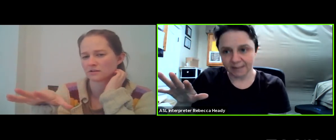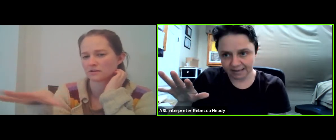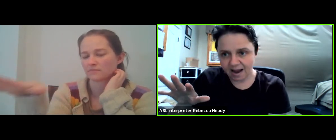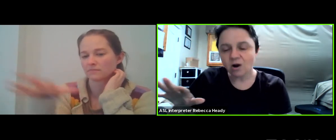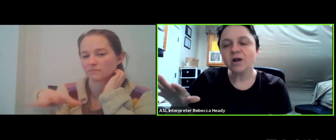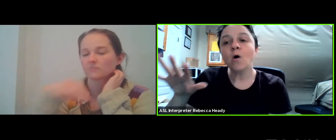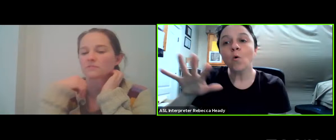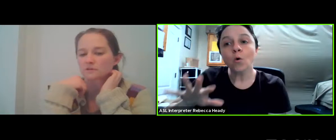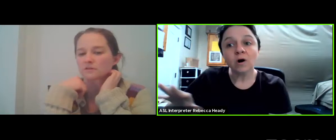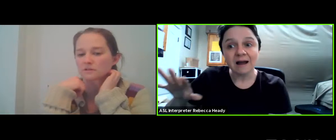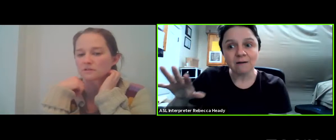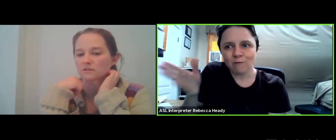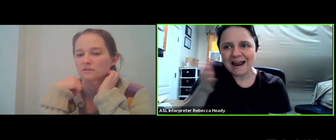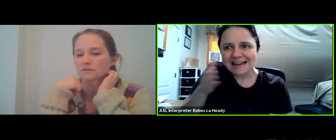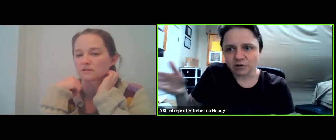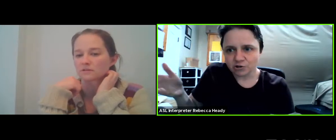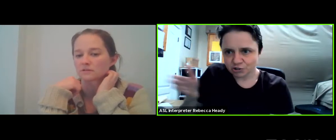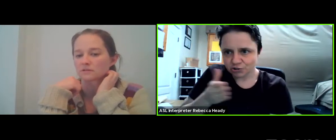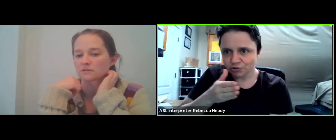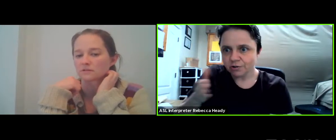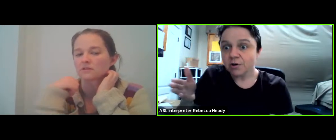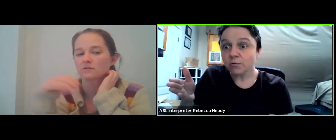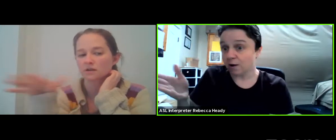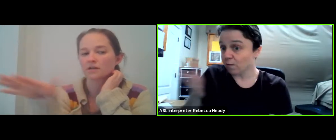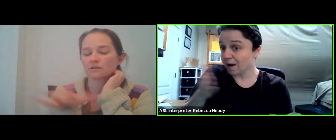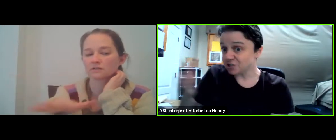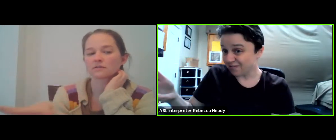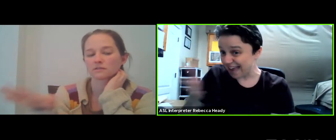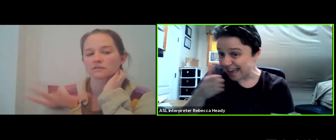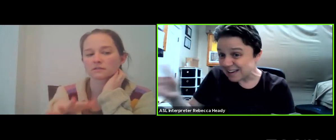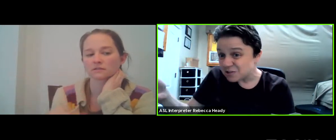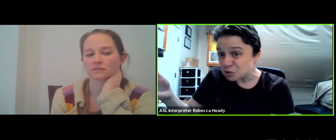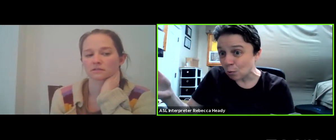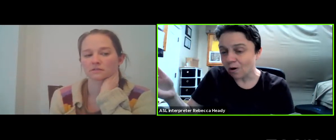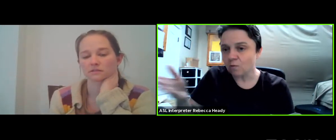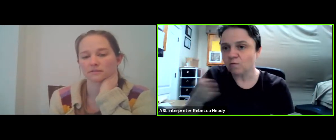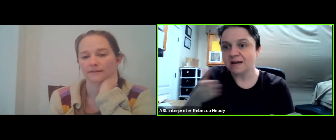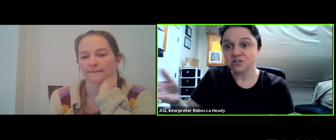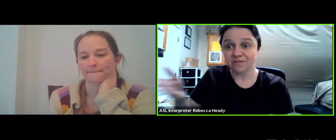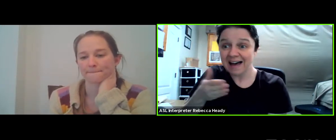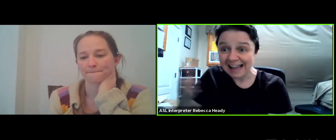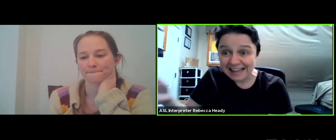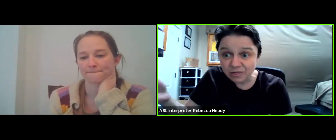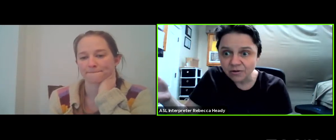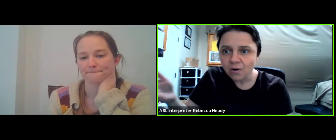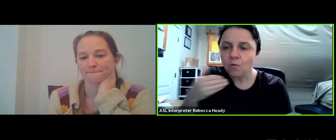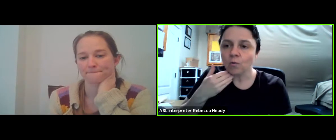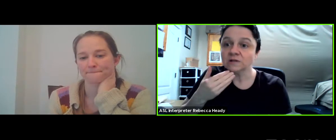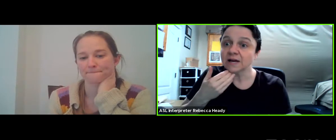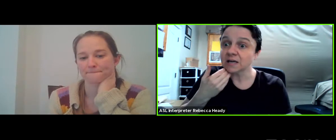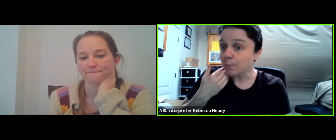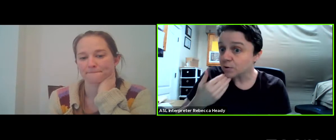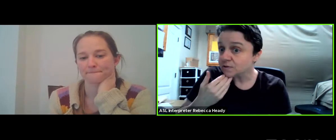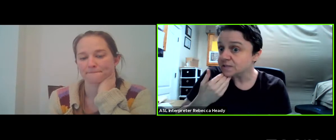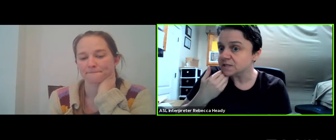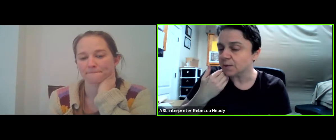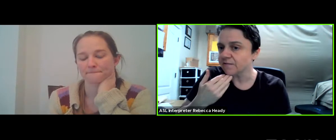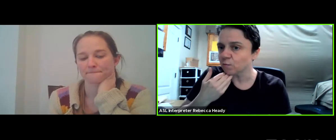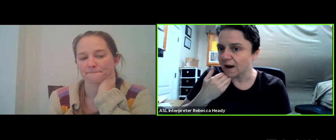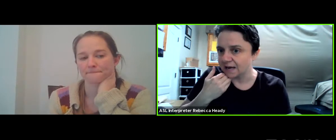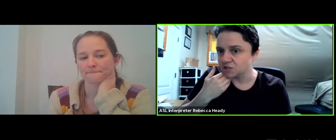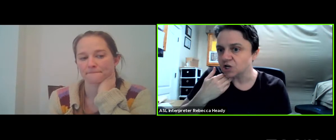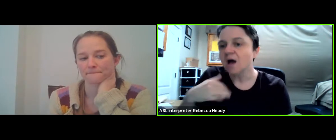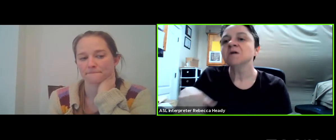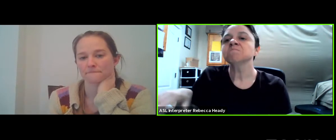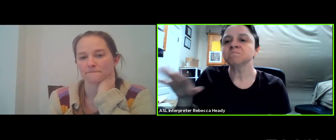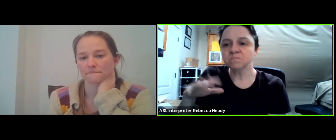or. An area or a range. Okay. Of age or a range of height, or like numbers, some